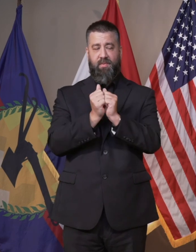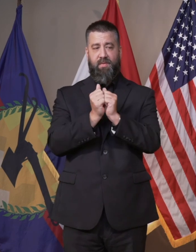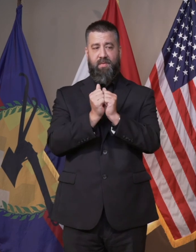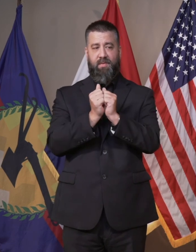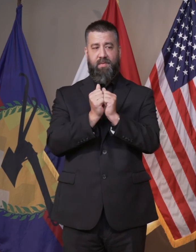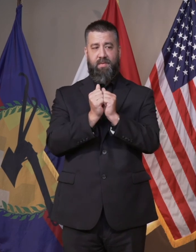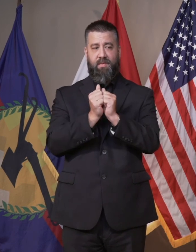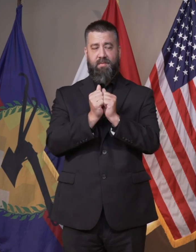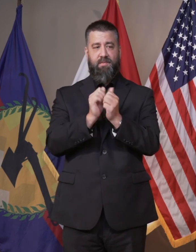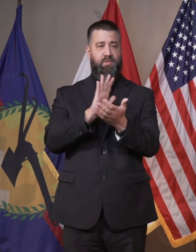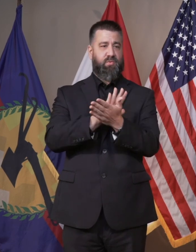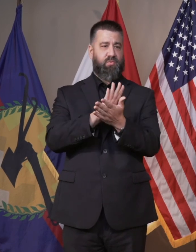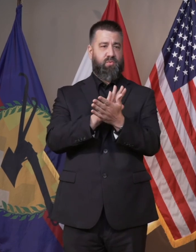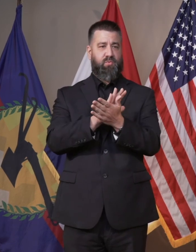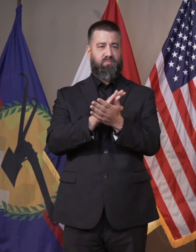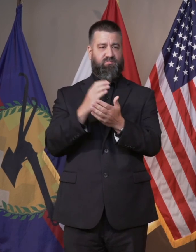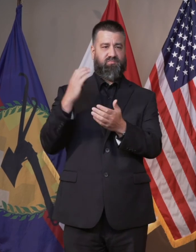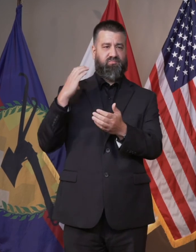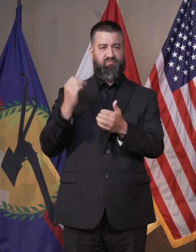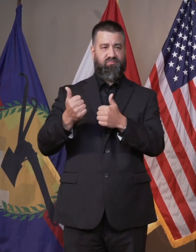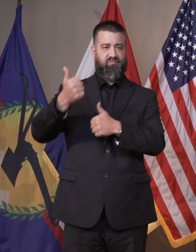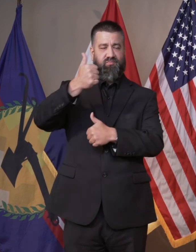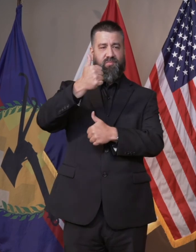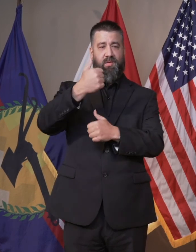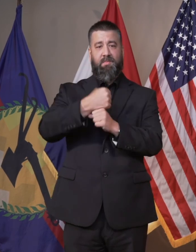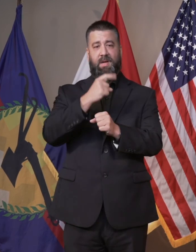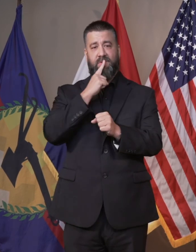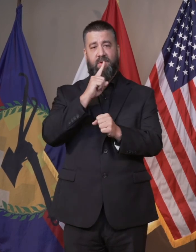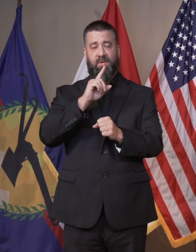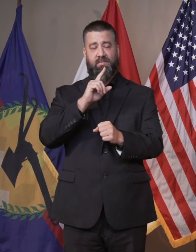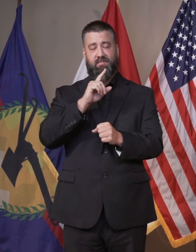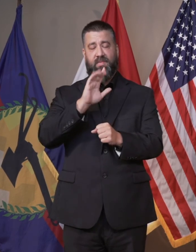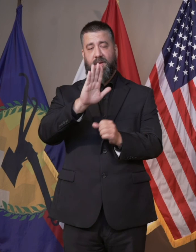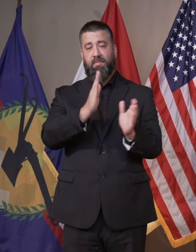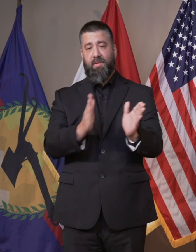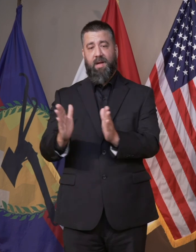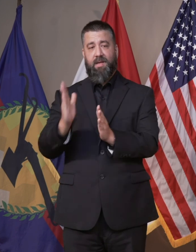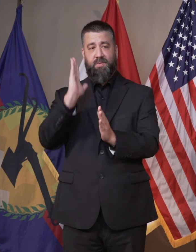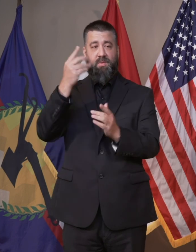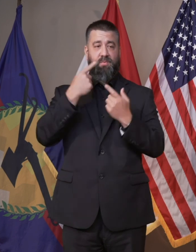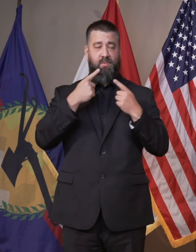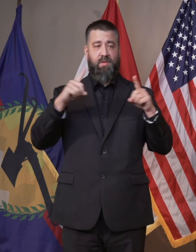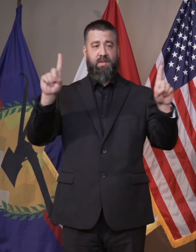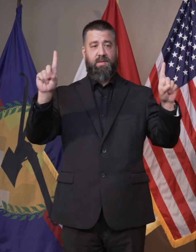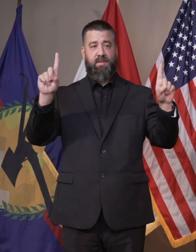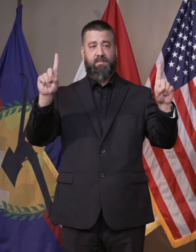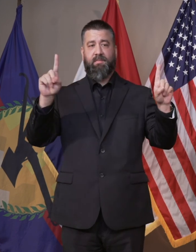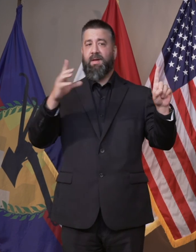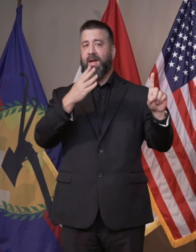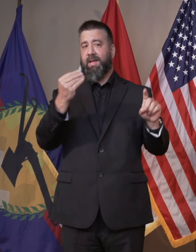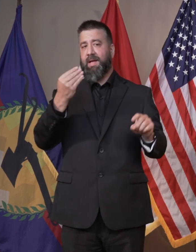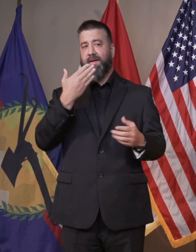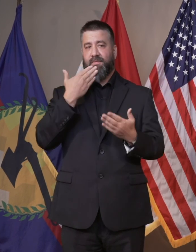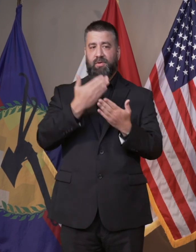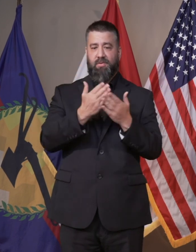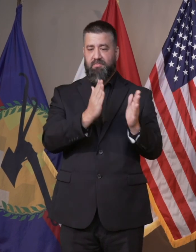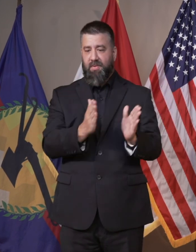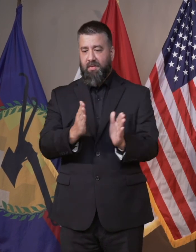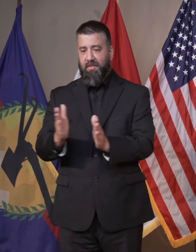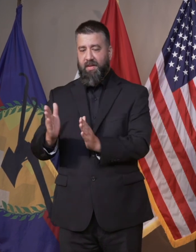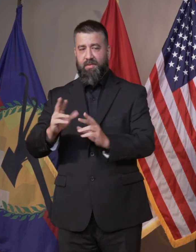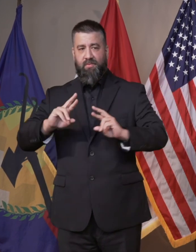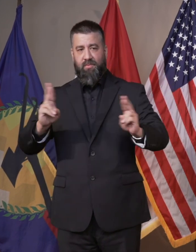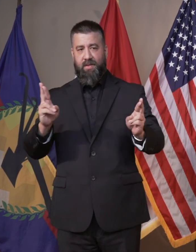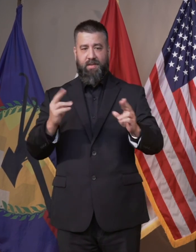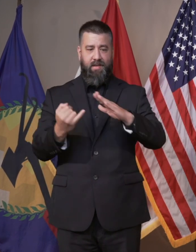the superintendents to make sure that their plans are going to work and that they have good isolation and contact and